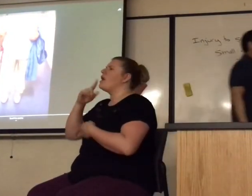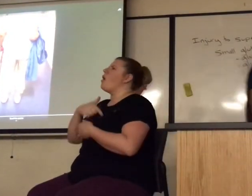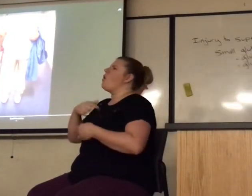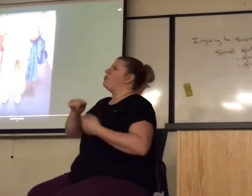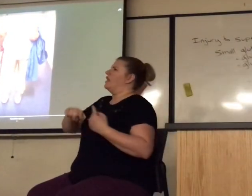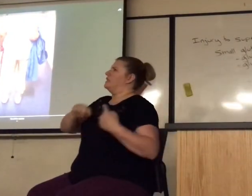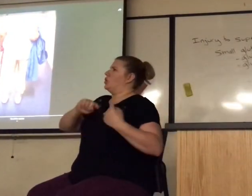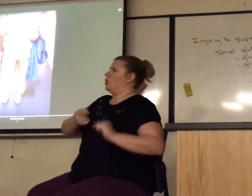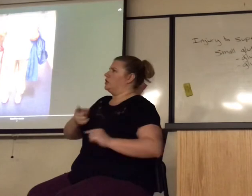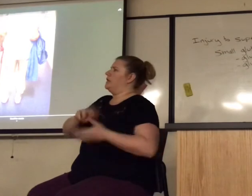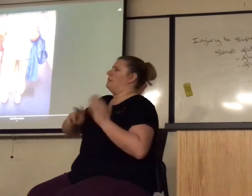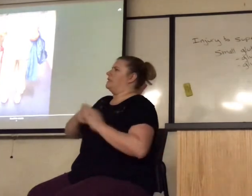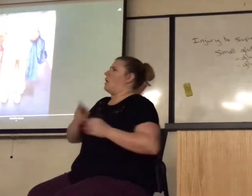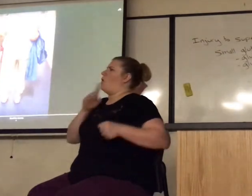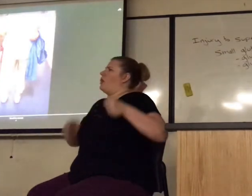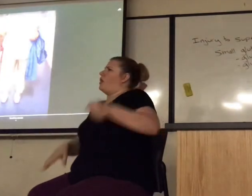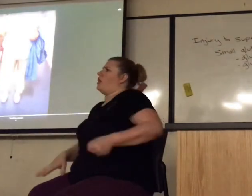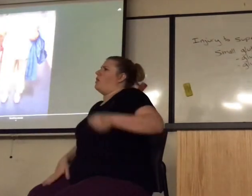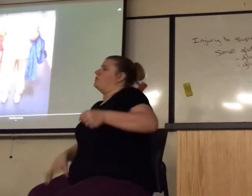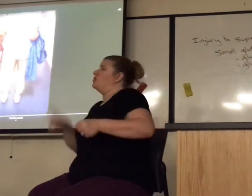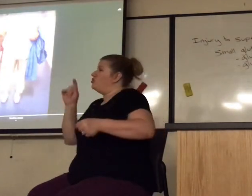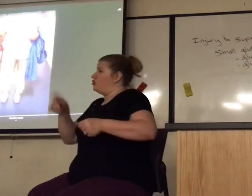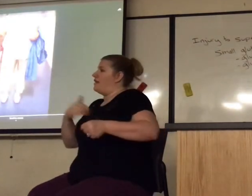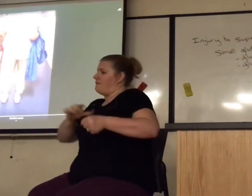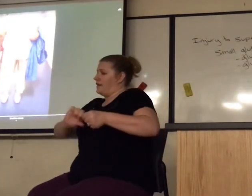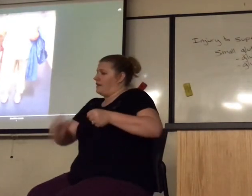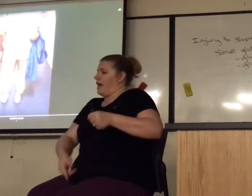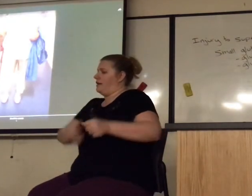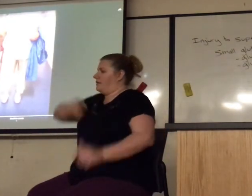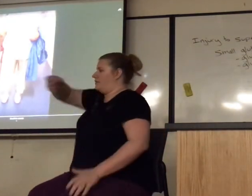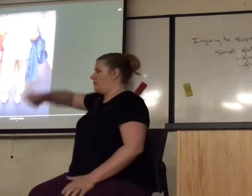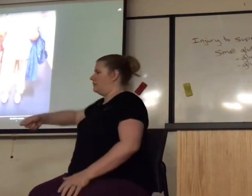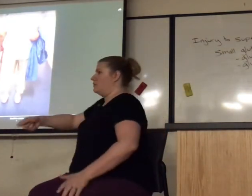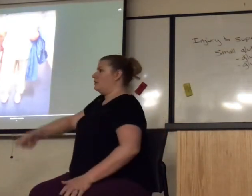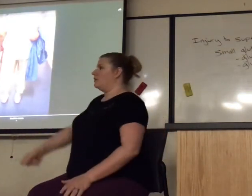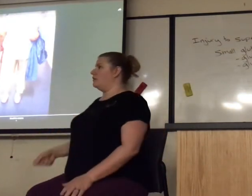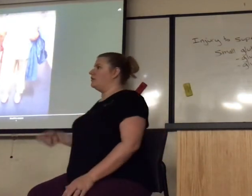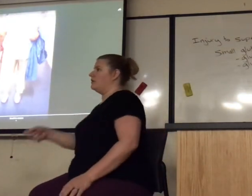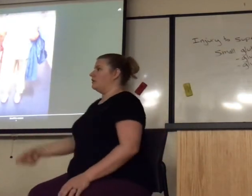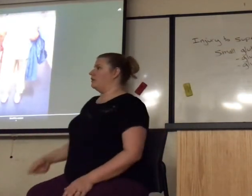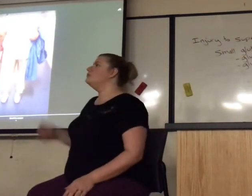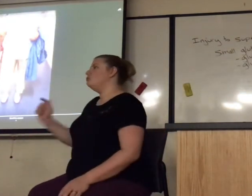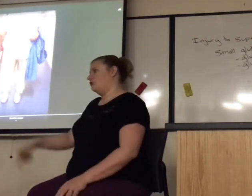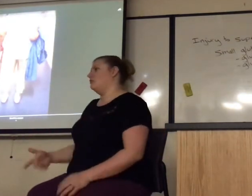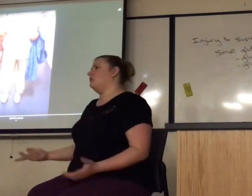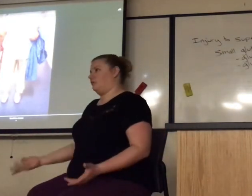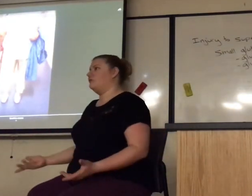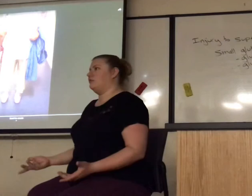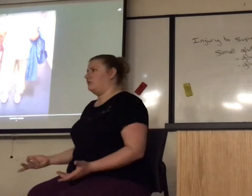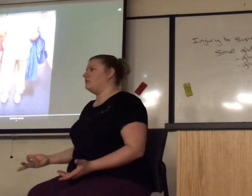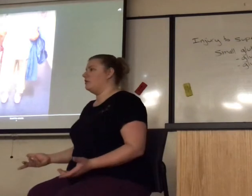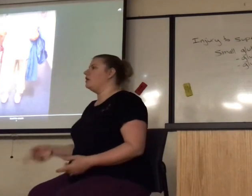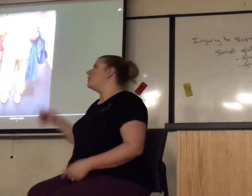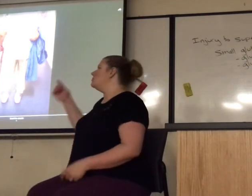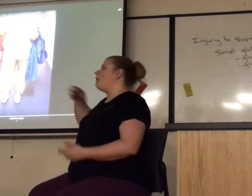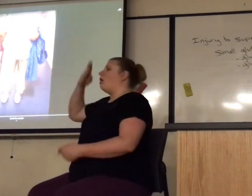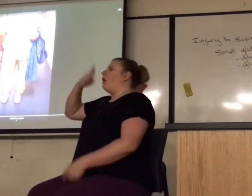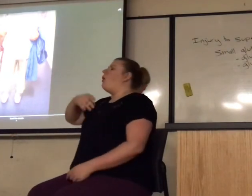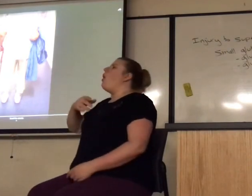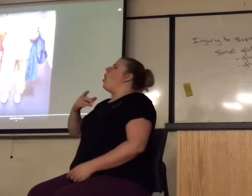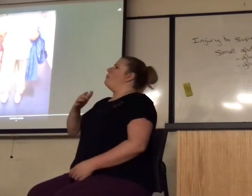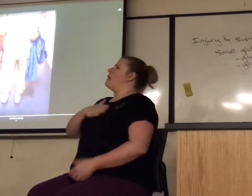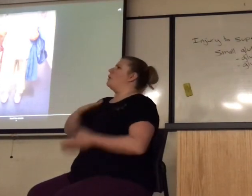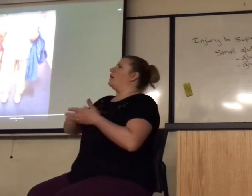Okay. Is it more common than older people? Or did that just happen to you? Well, it could. I would say yes, because nerve